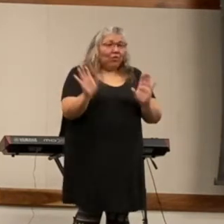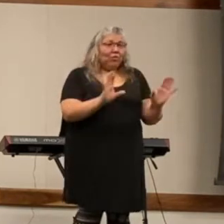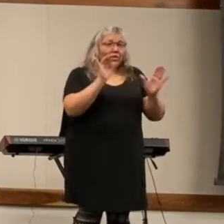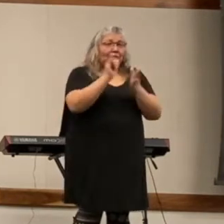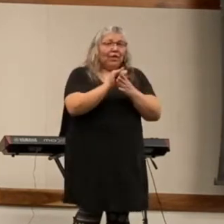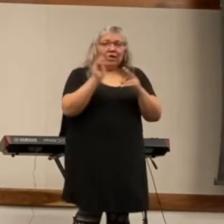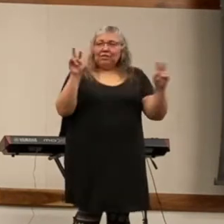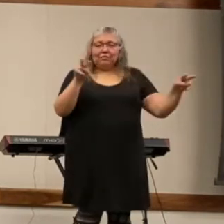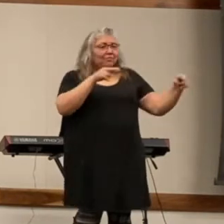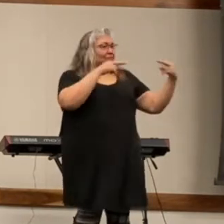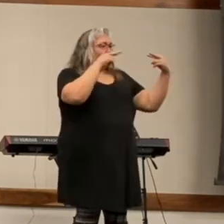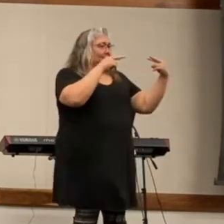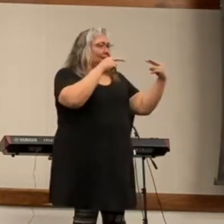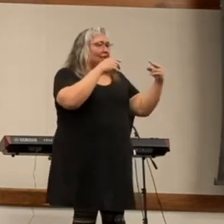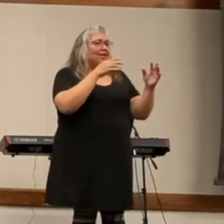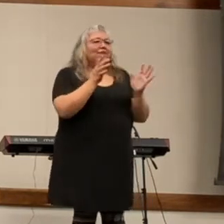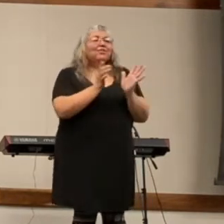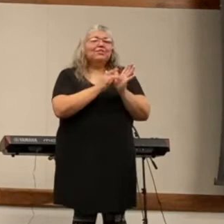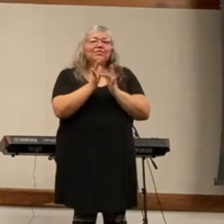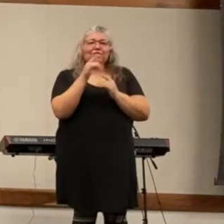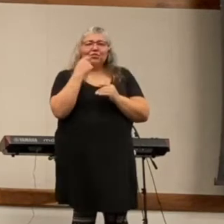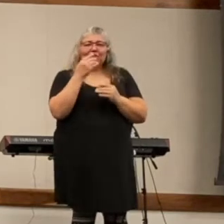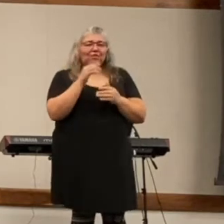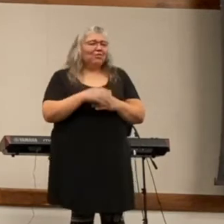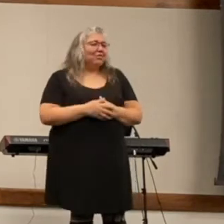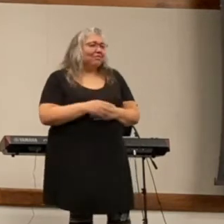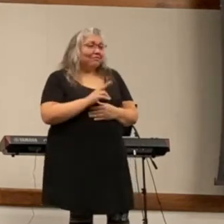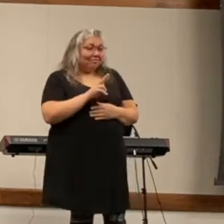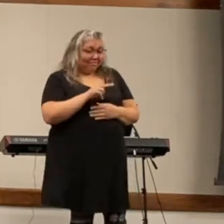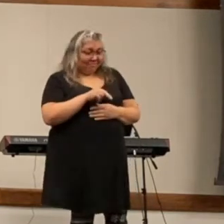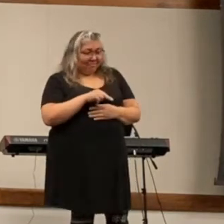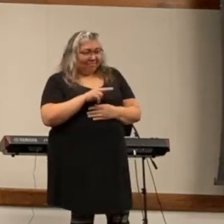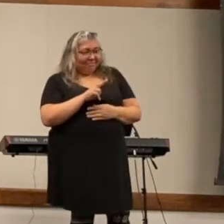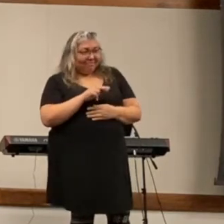to the person next to you and say, Jesus looks good on you.